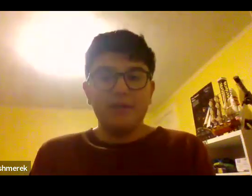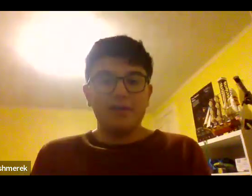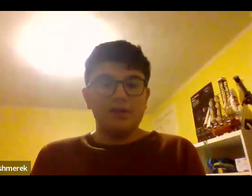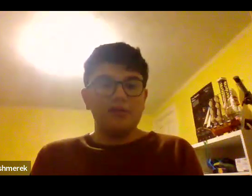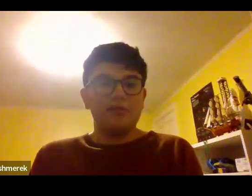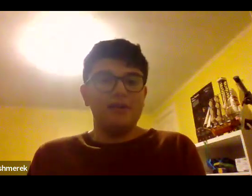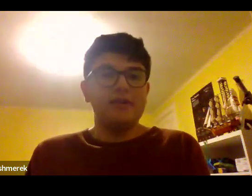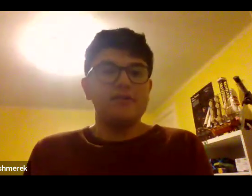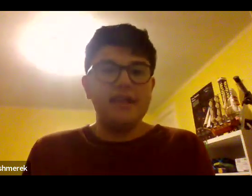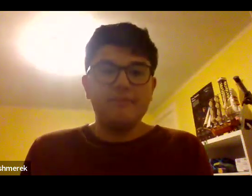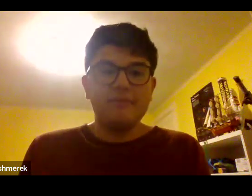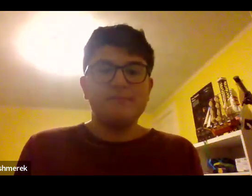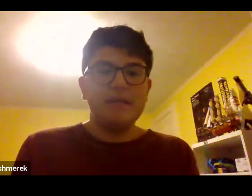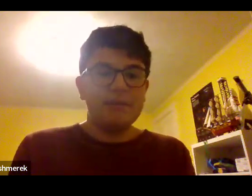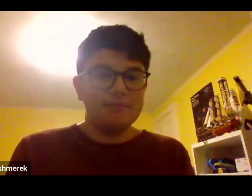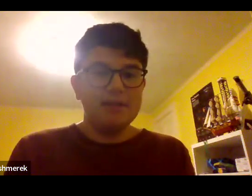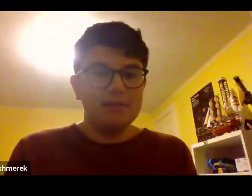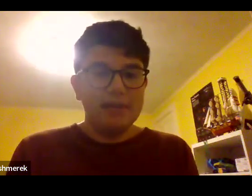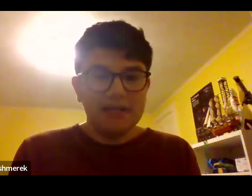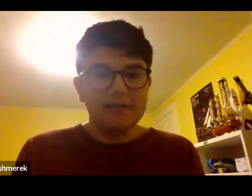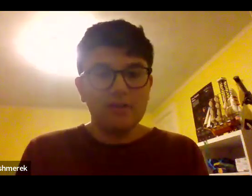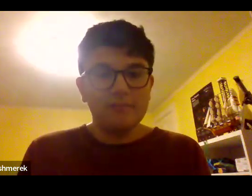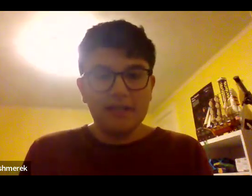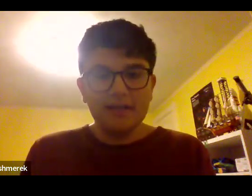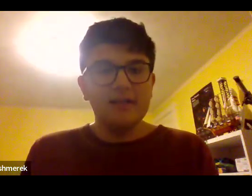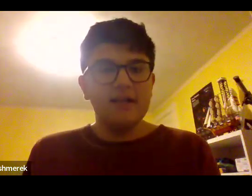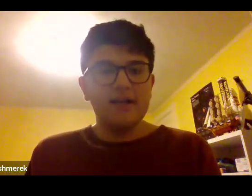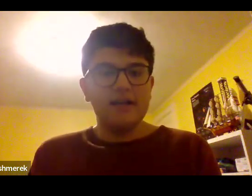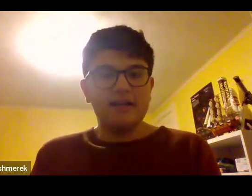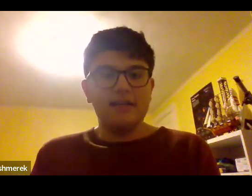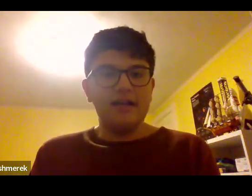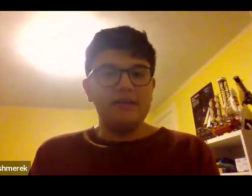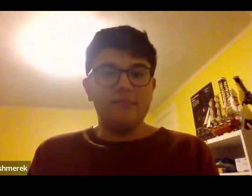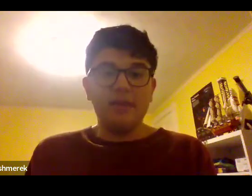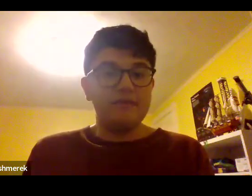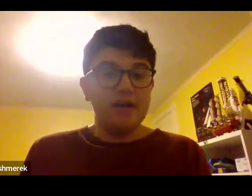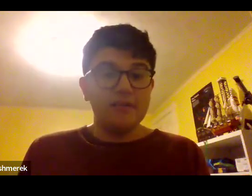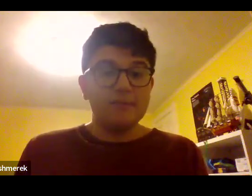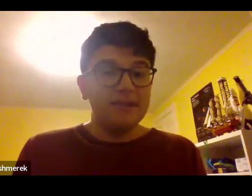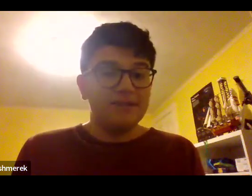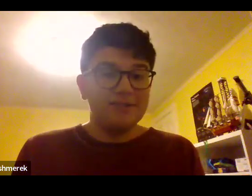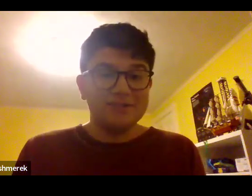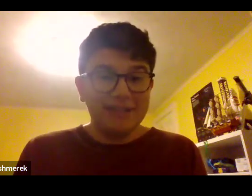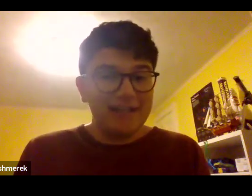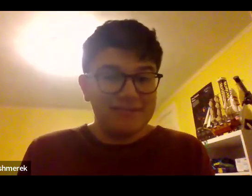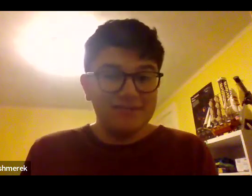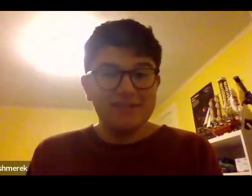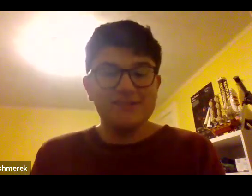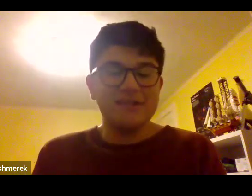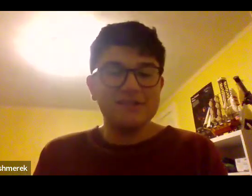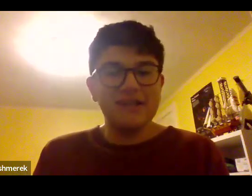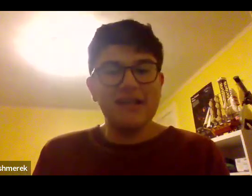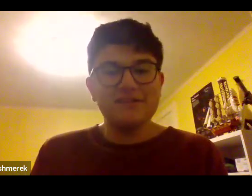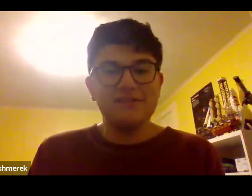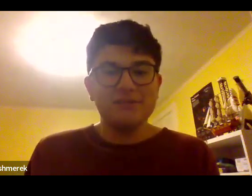I've been much better, with staff members being able to be there immediately for me. I've gone from a literal straight F